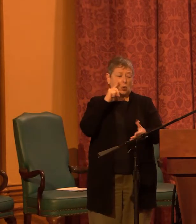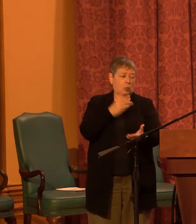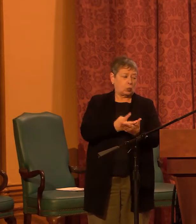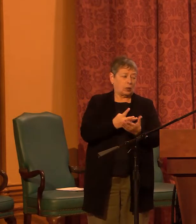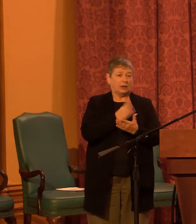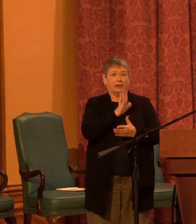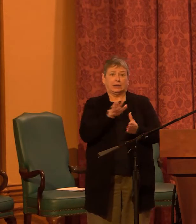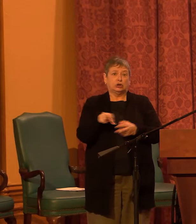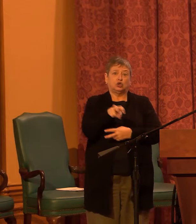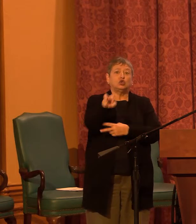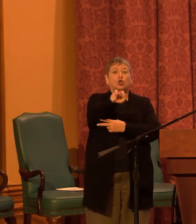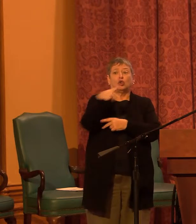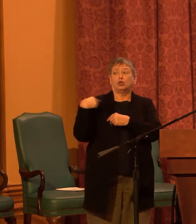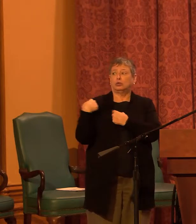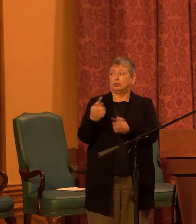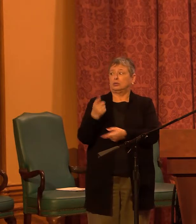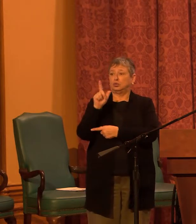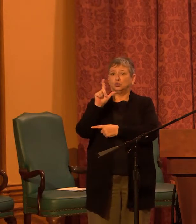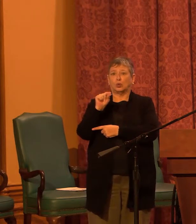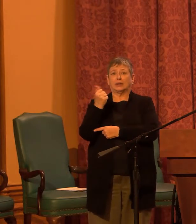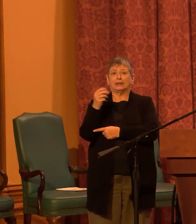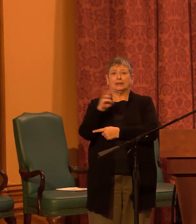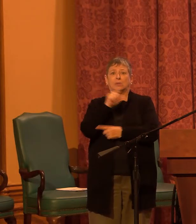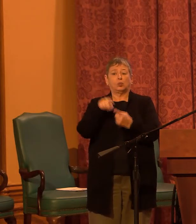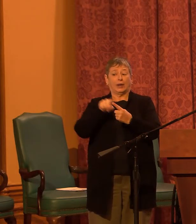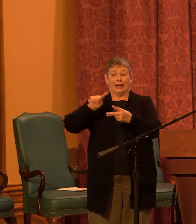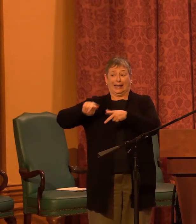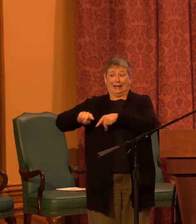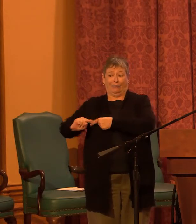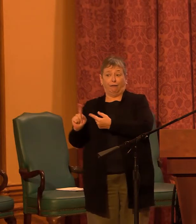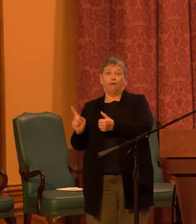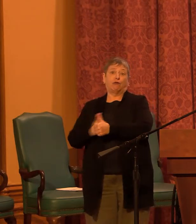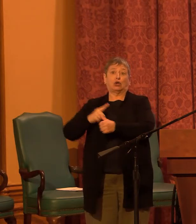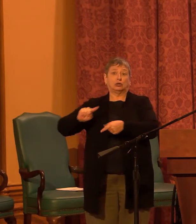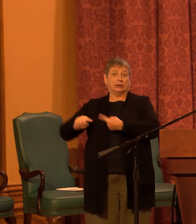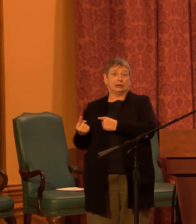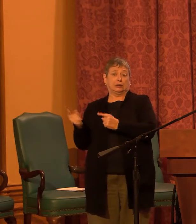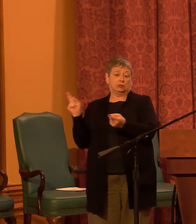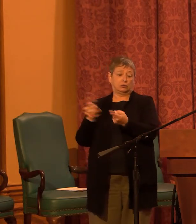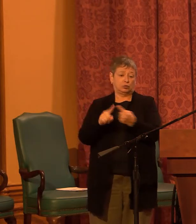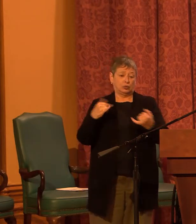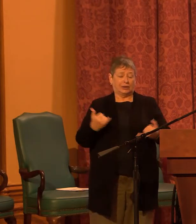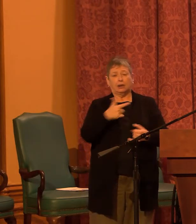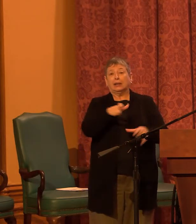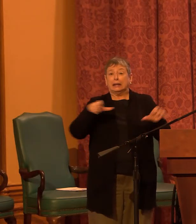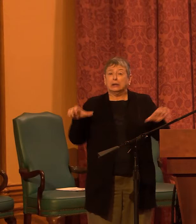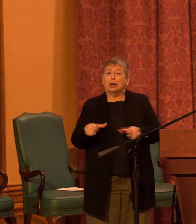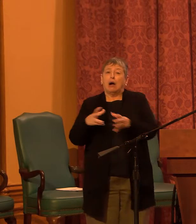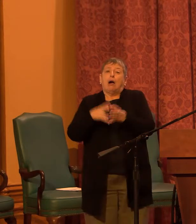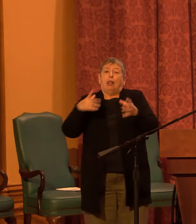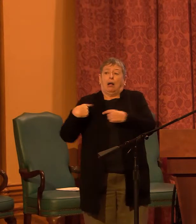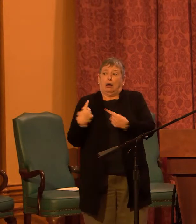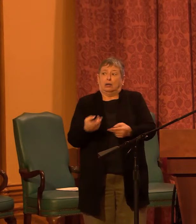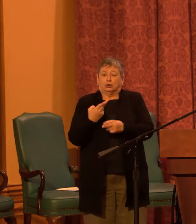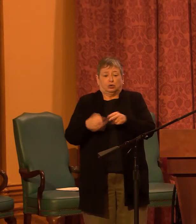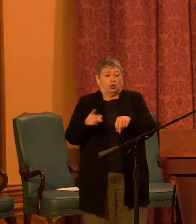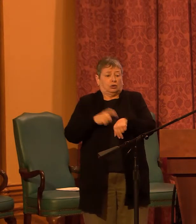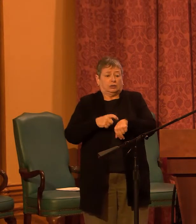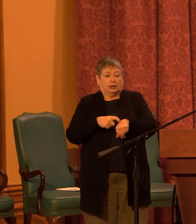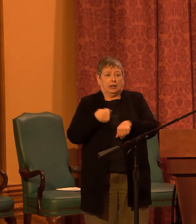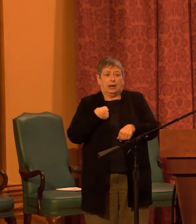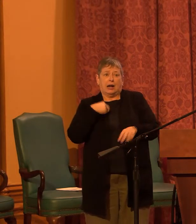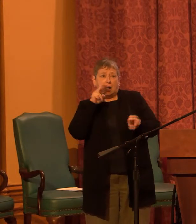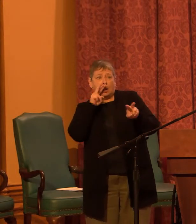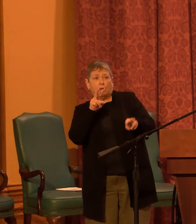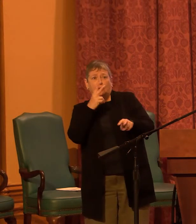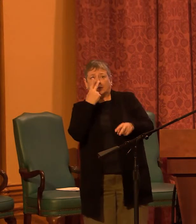since 2016, when he was injured, until now. He's done a lot in a short period of time, and I look forward to seeing what he will